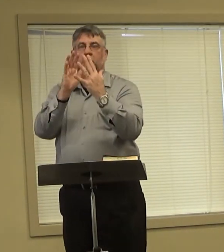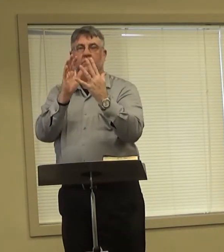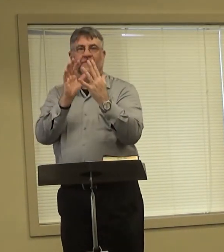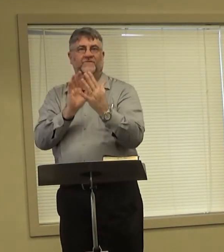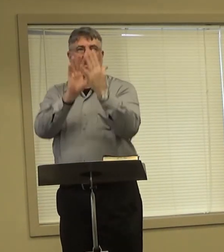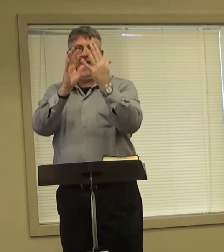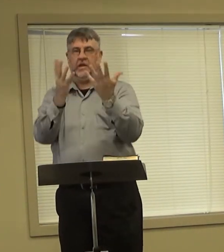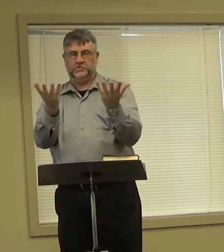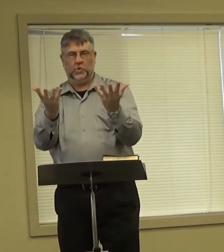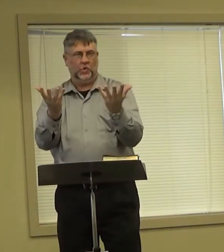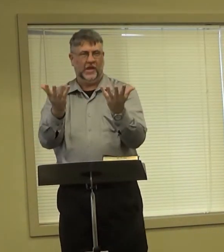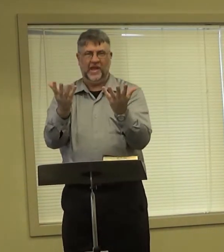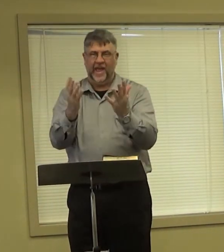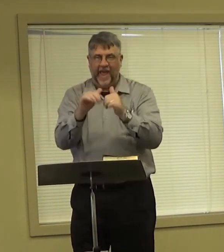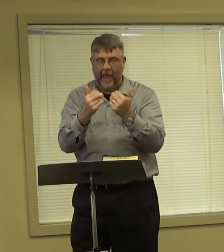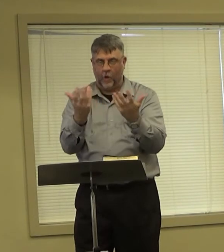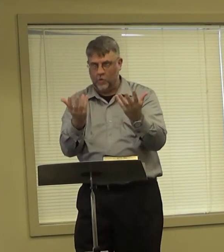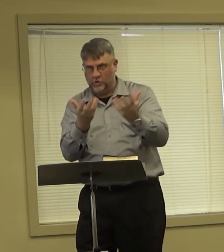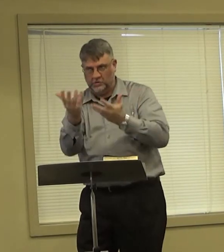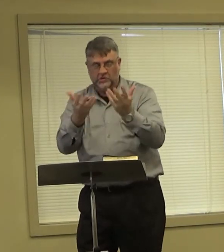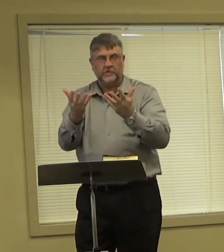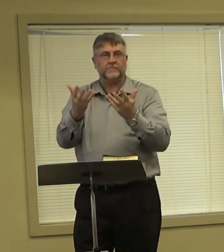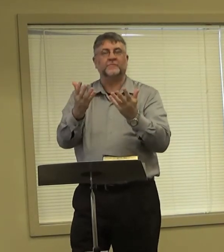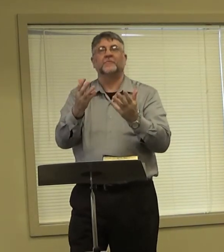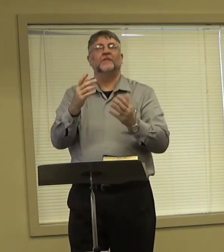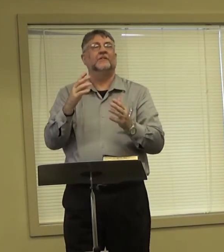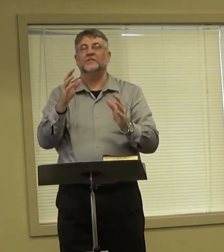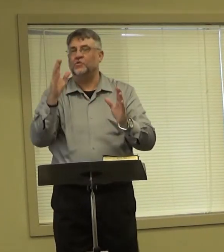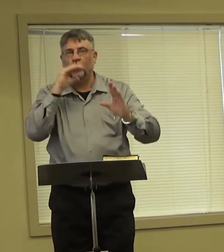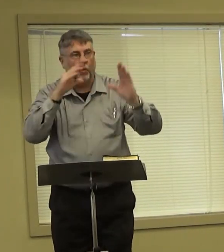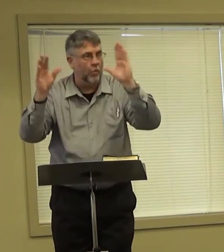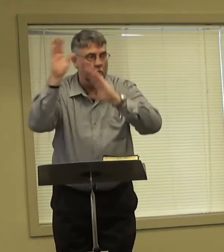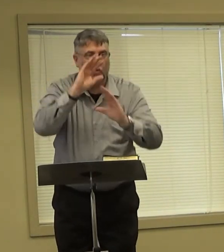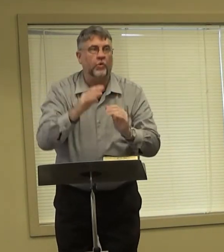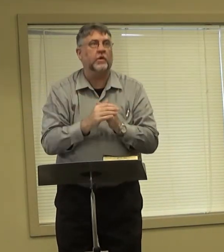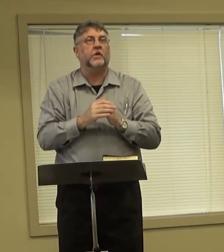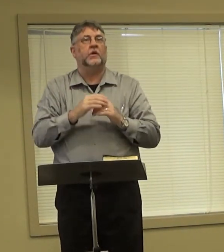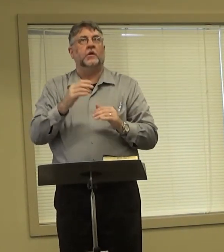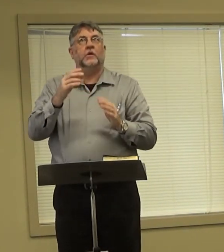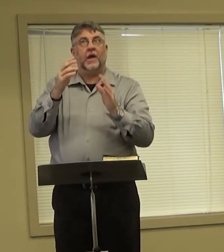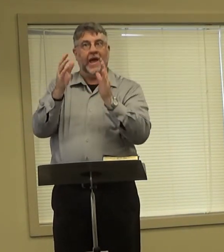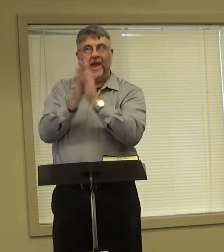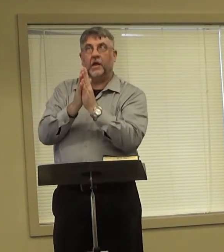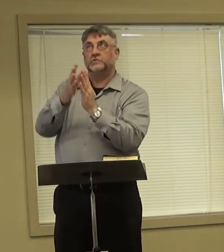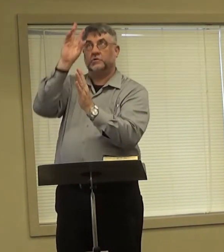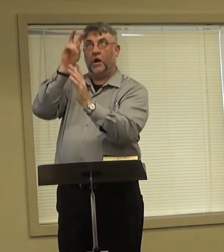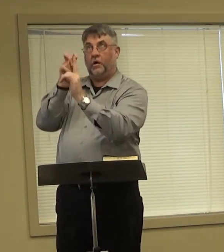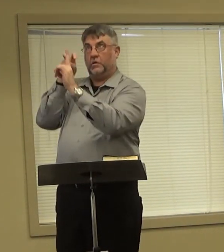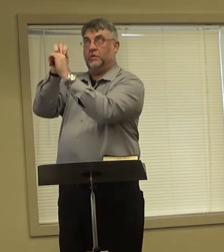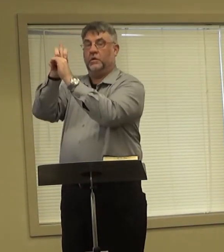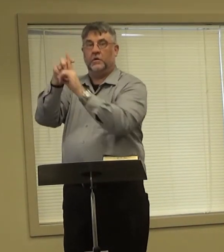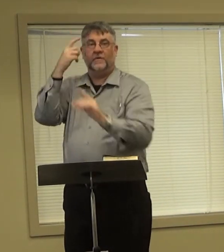sometimes in life, we, we, we face difficult things, and we don't know what to do.